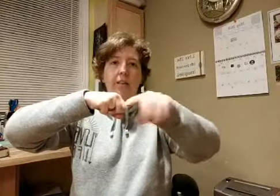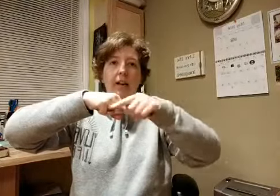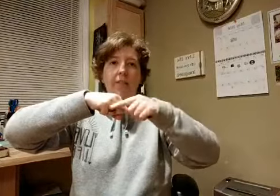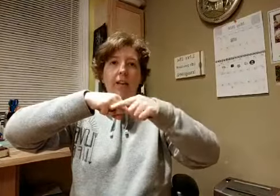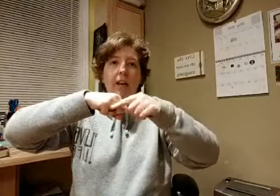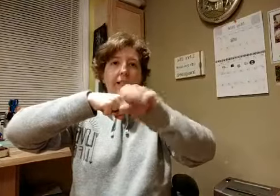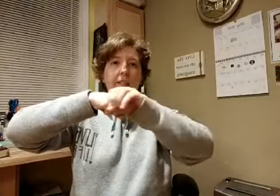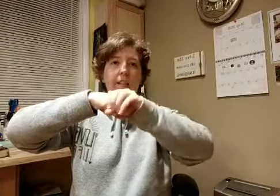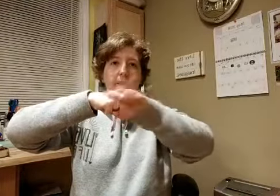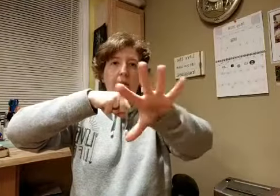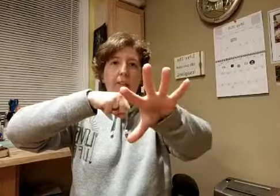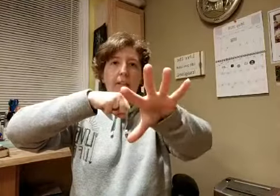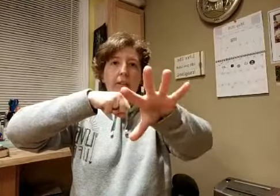have the light come out like his ring.